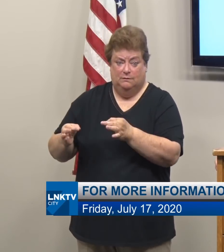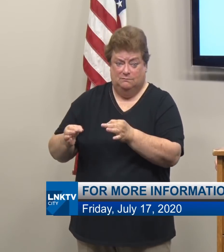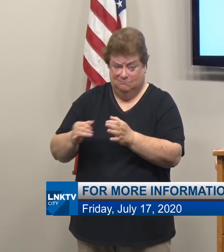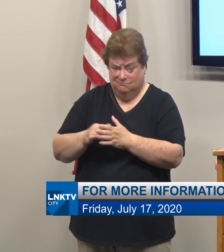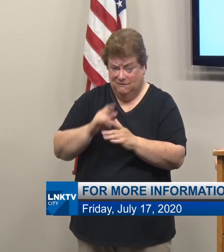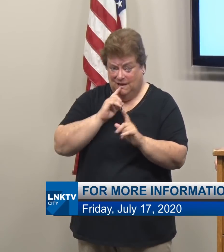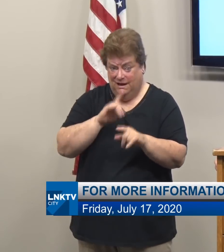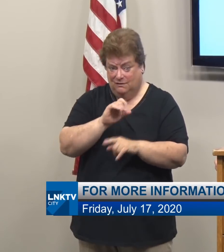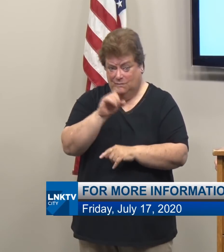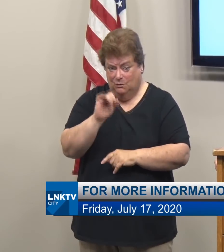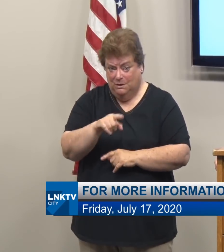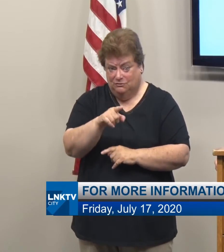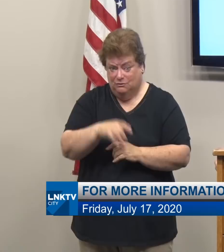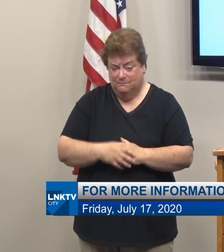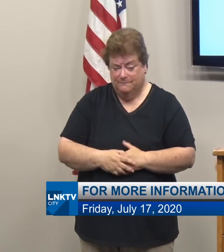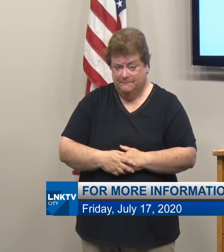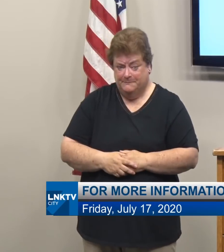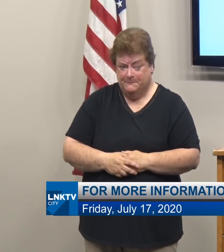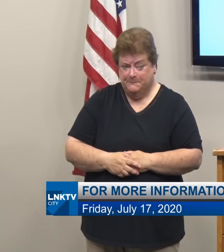Riley?